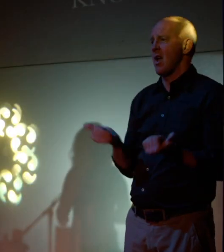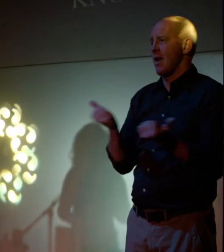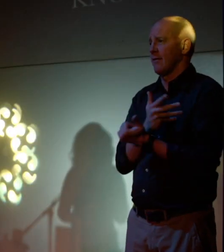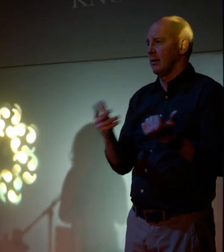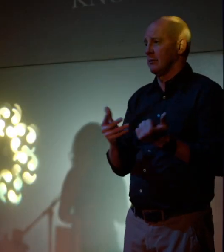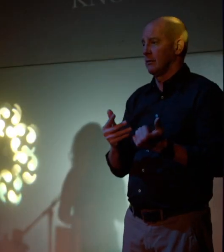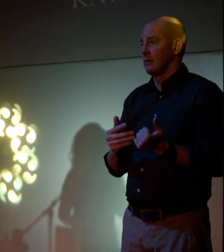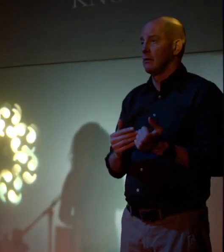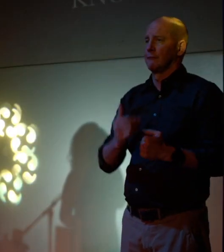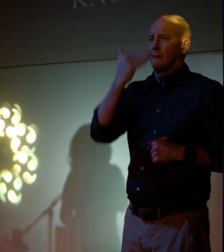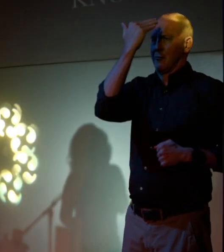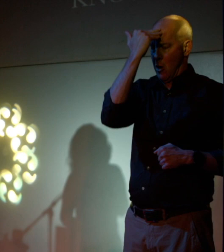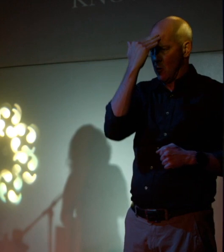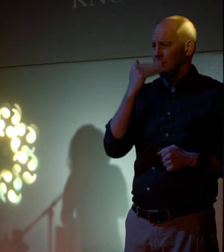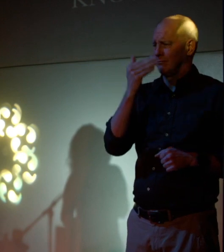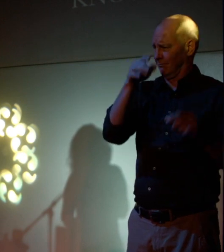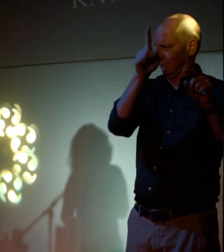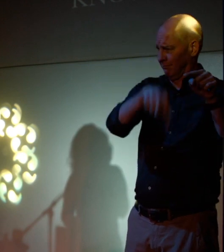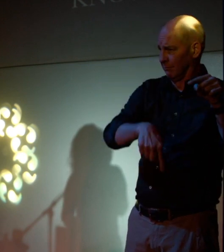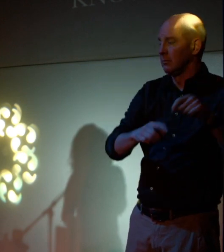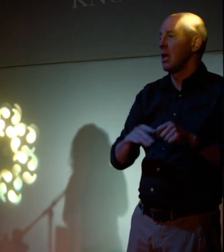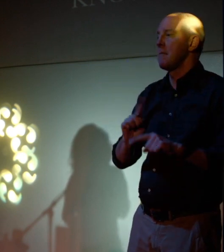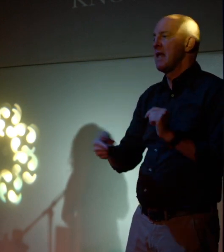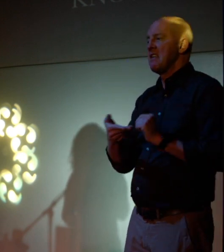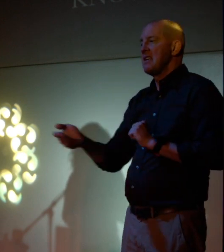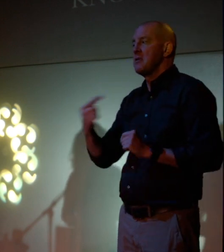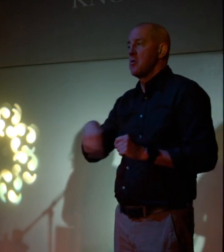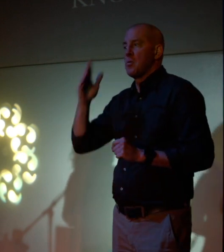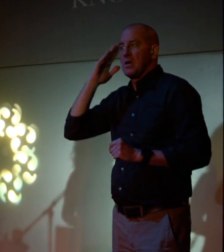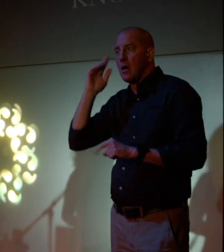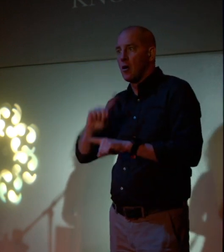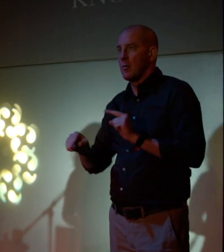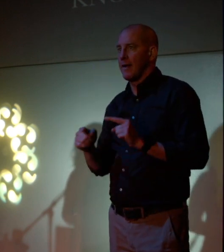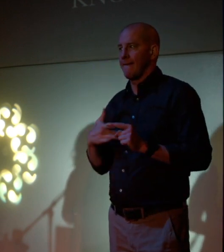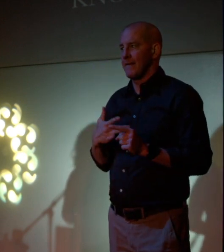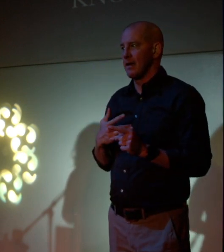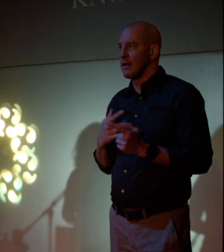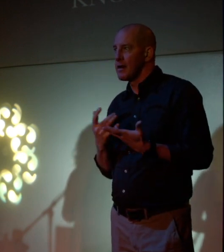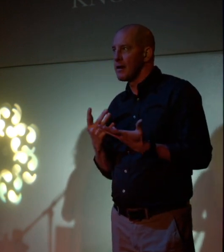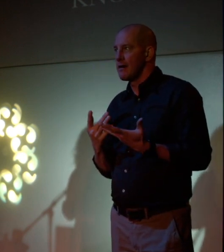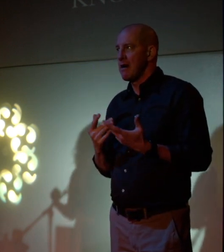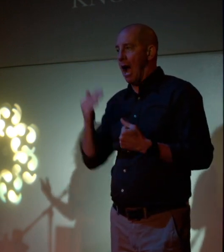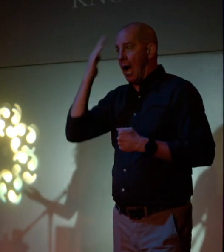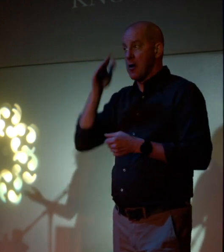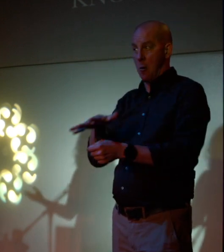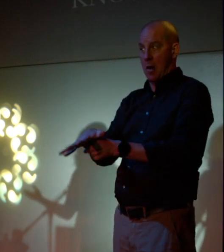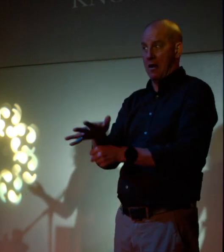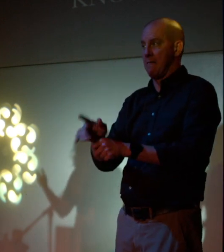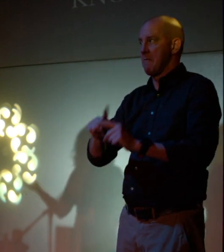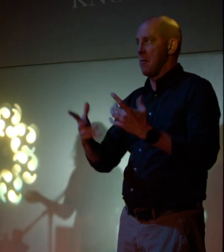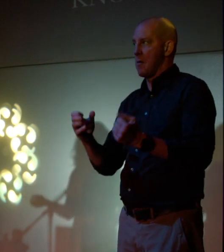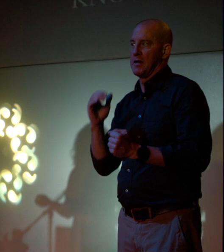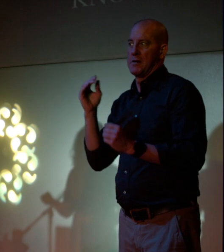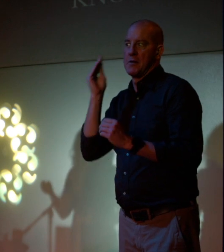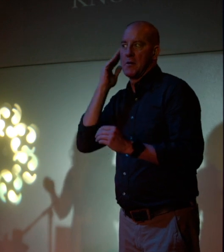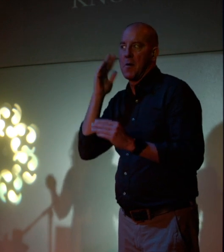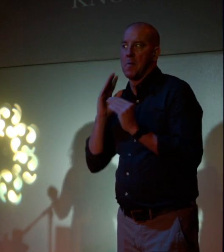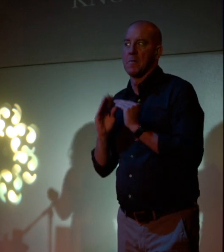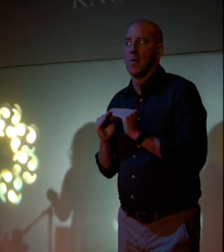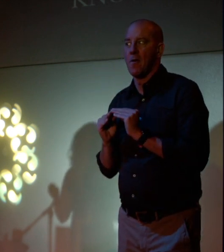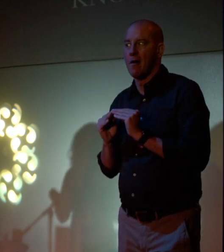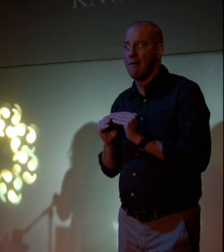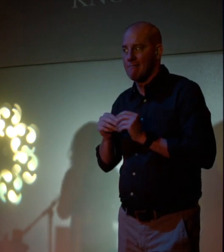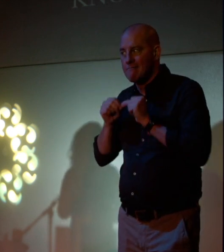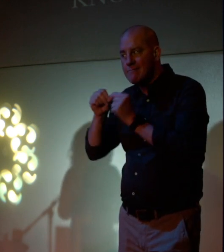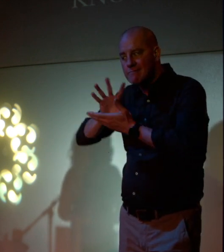knowns, but the things that we know just enough about to excite a desire to know more until we know enough to move on.